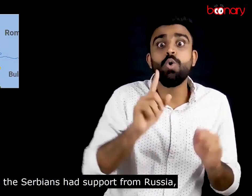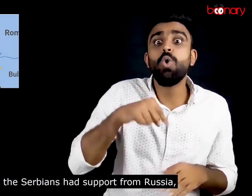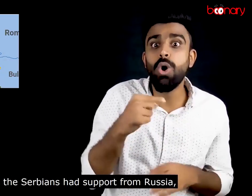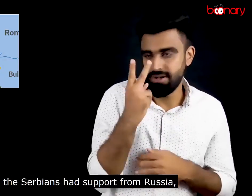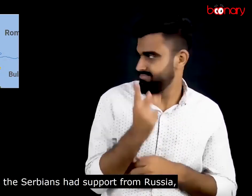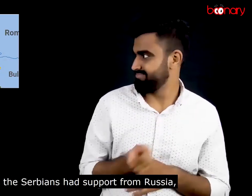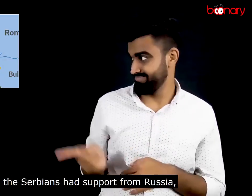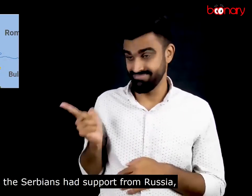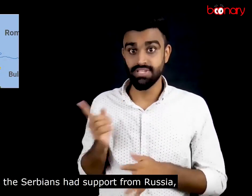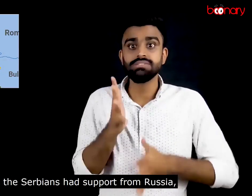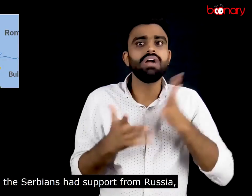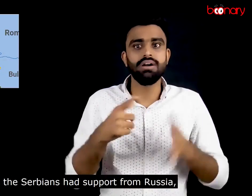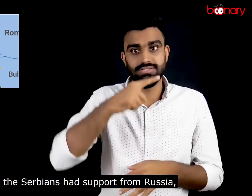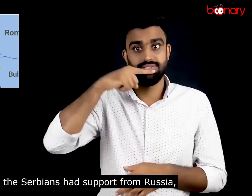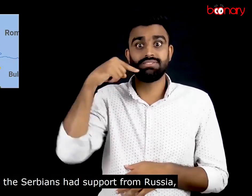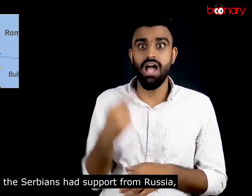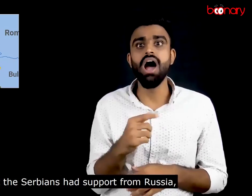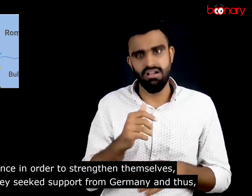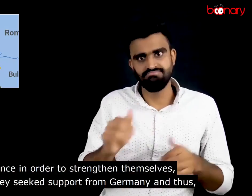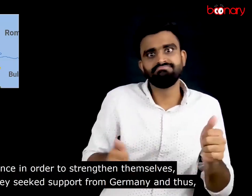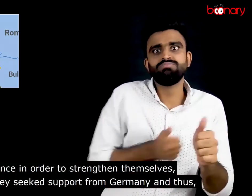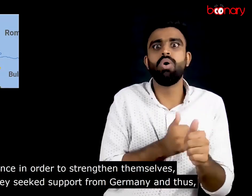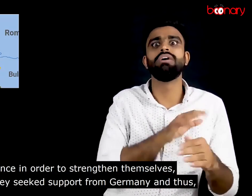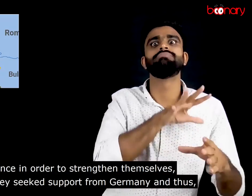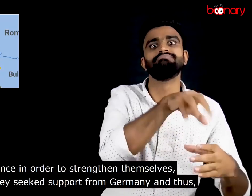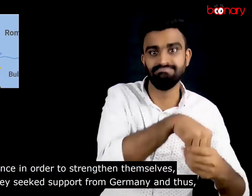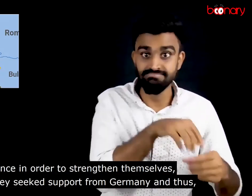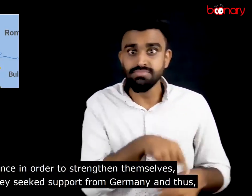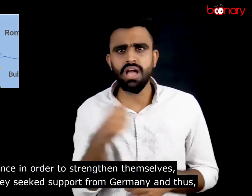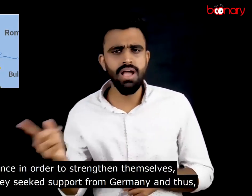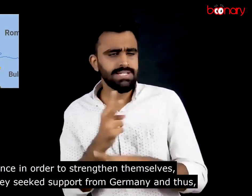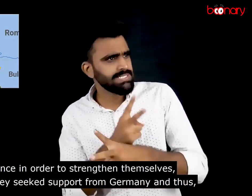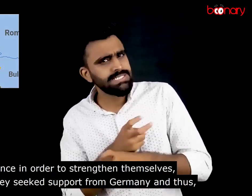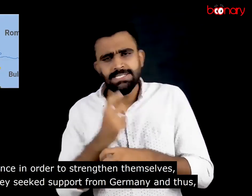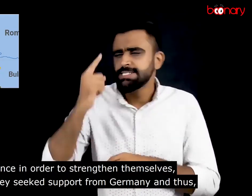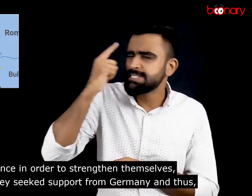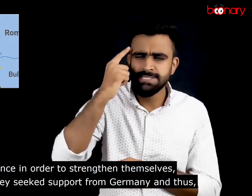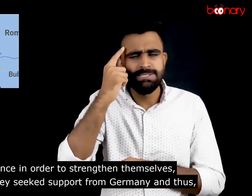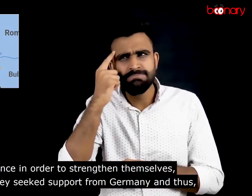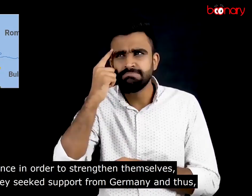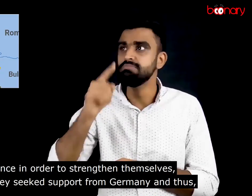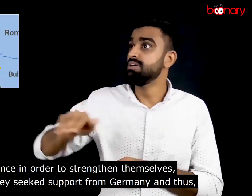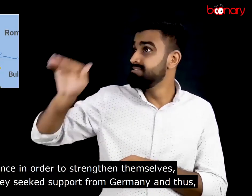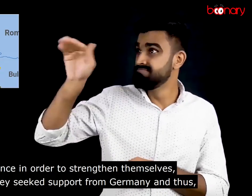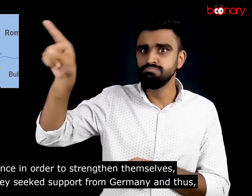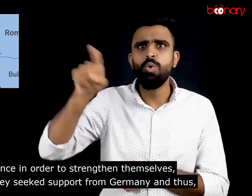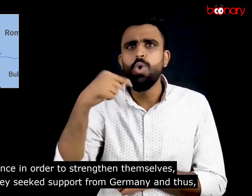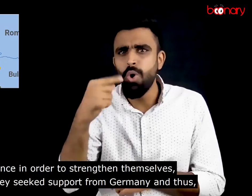from Russia. Hence, in order to strengthen themselves, even they seeked